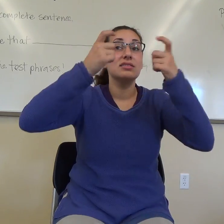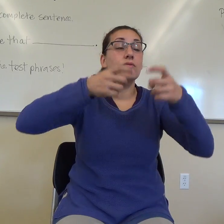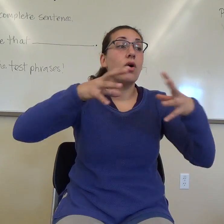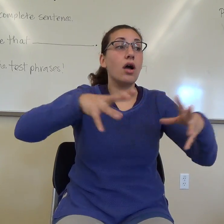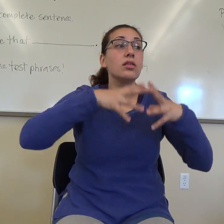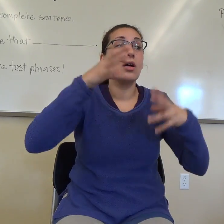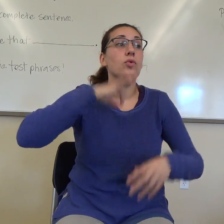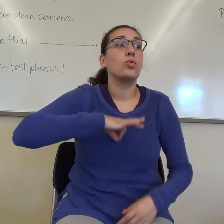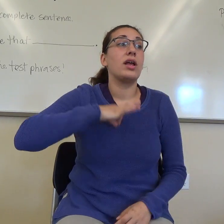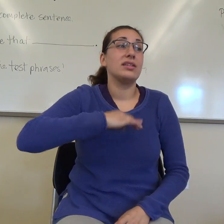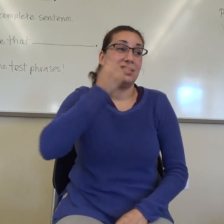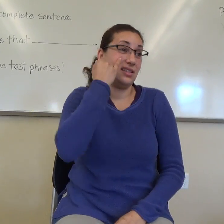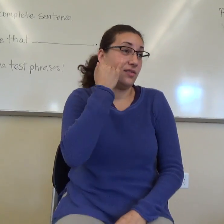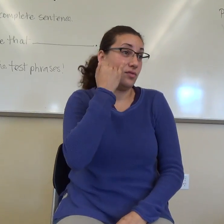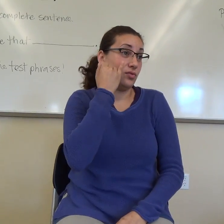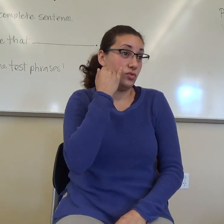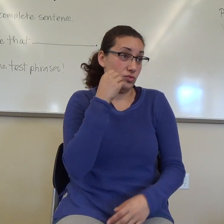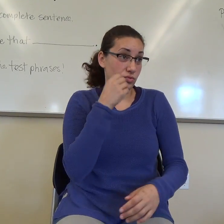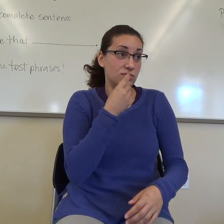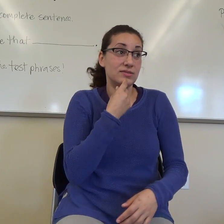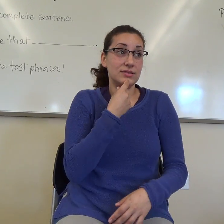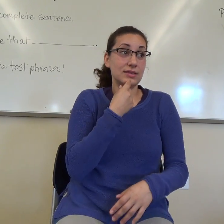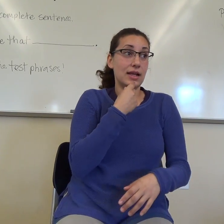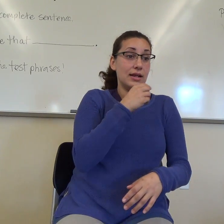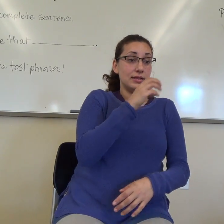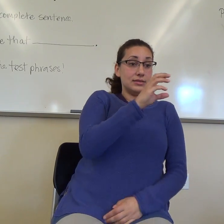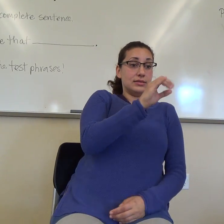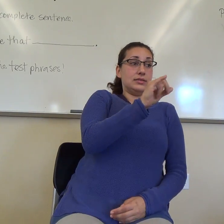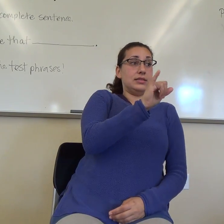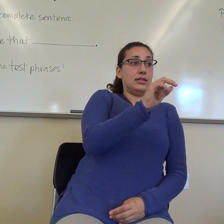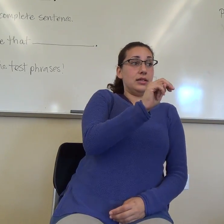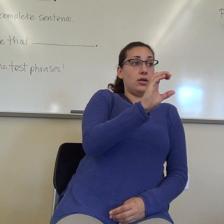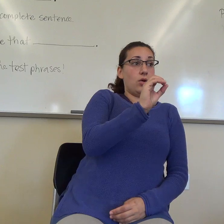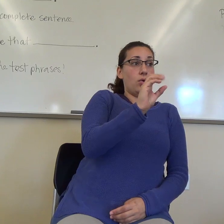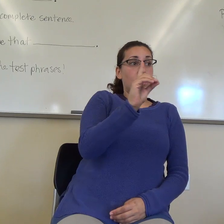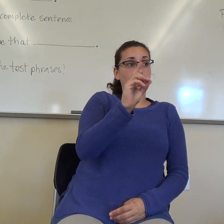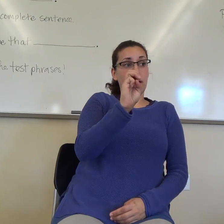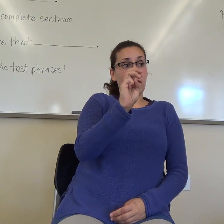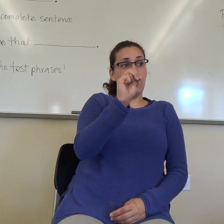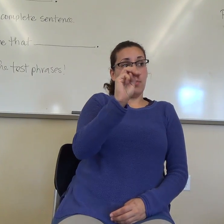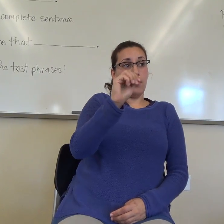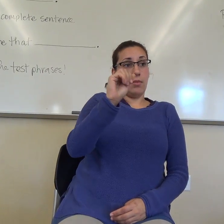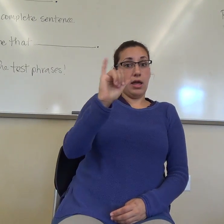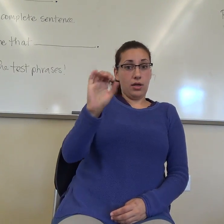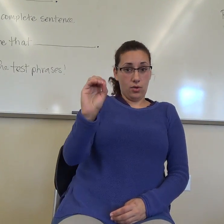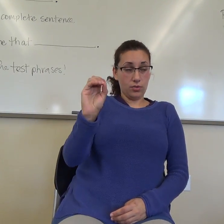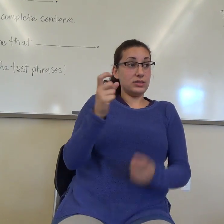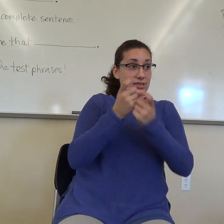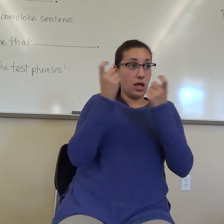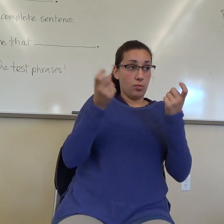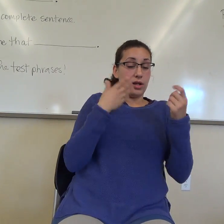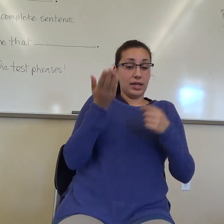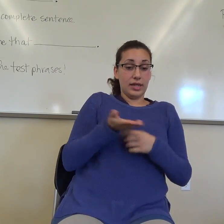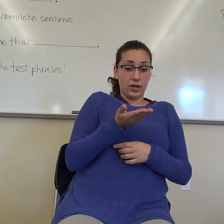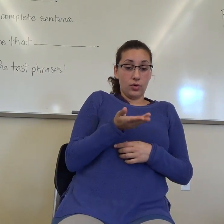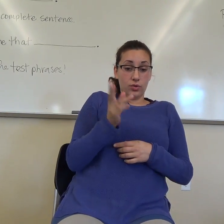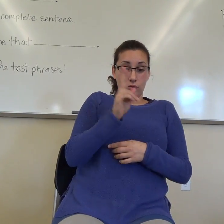they even mentioned this. Cinco de Mayo is celebrated both here in the US and in Mexico. Over the years, it's become a regular or